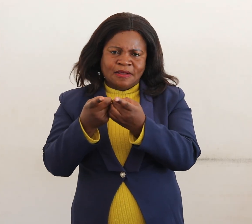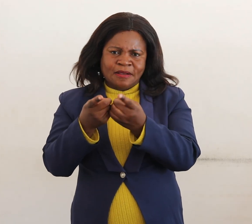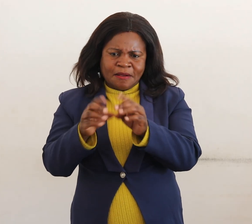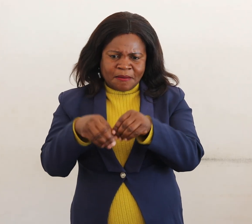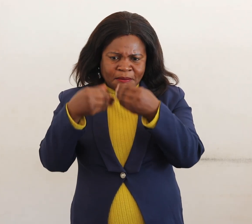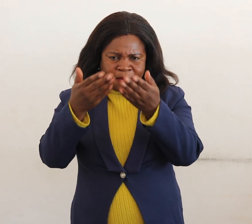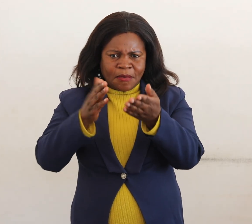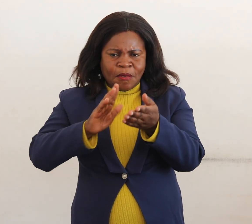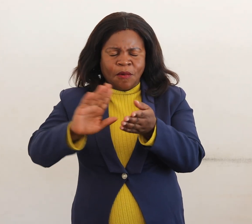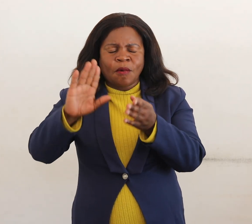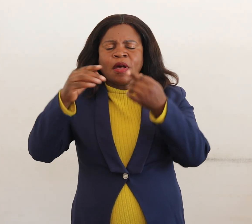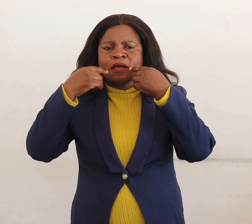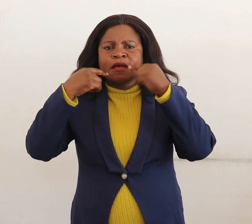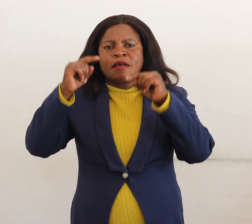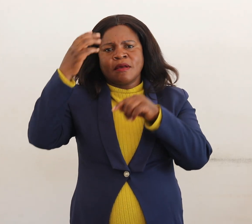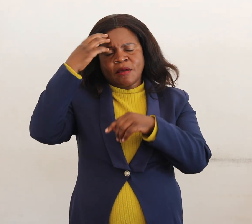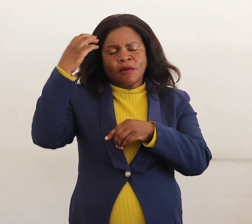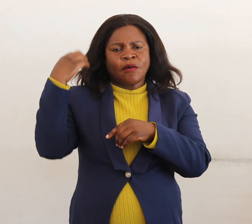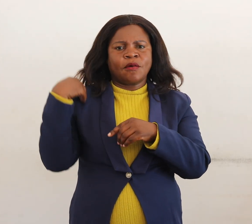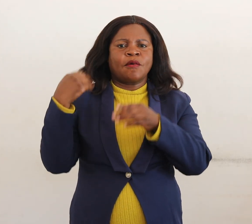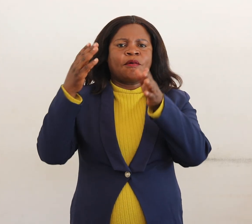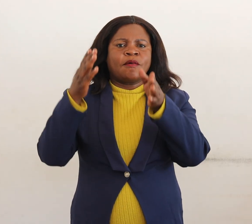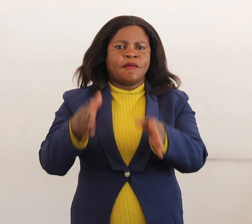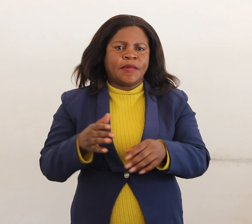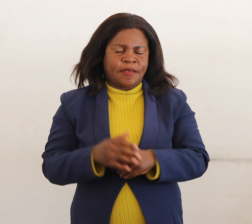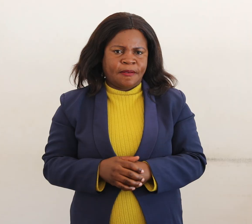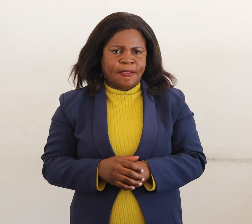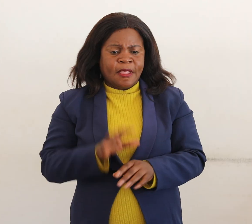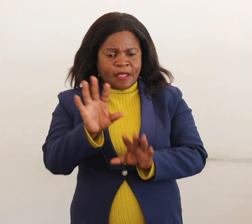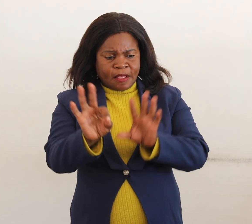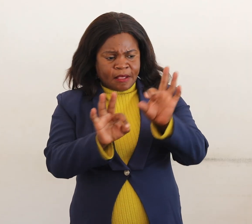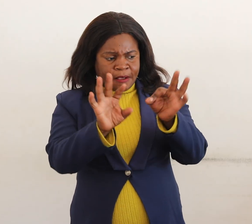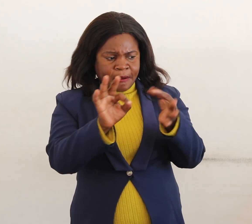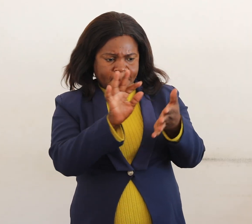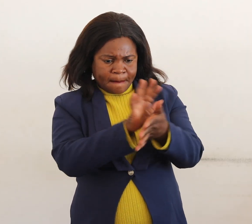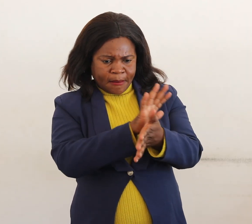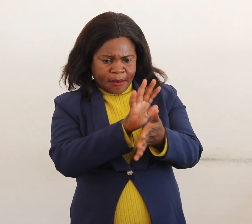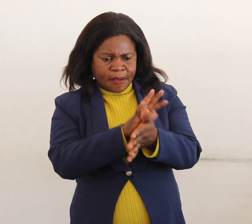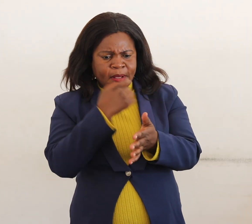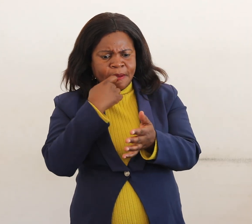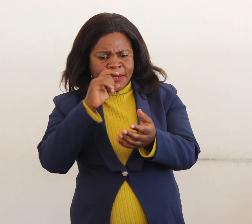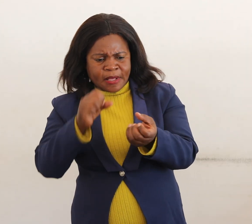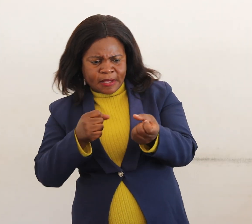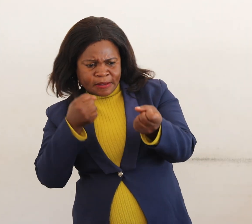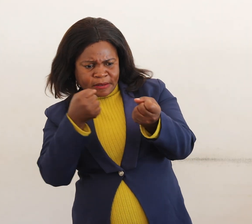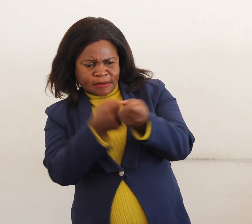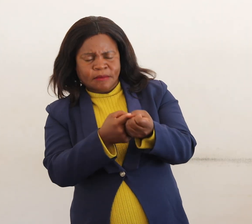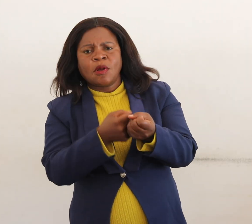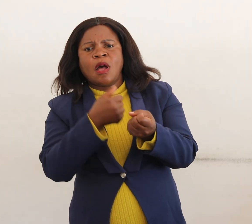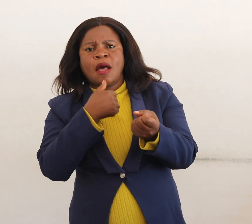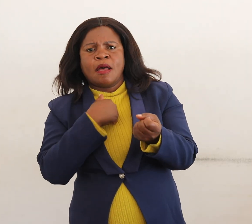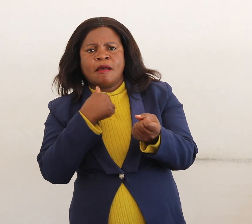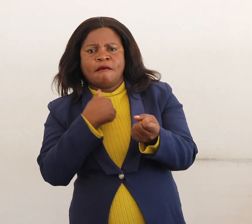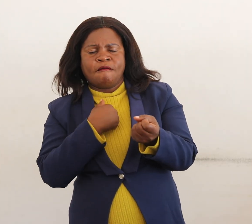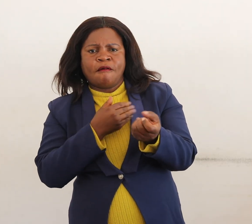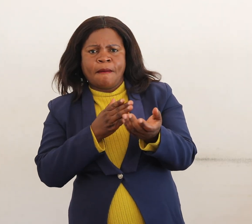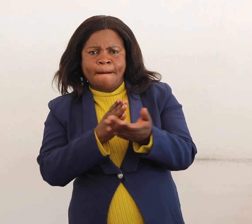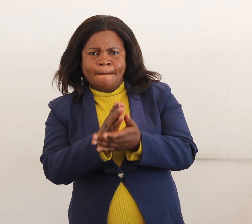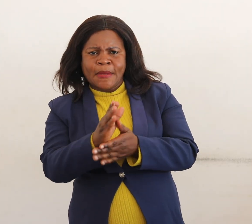ward elections, the nomination paper must be supported by at least 9 registered voters